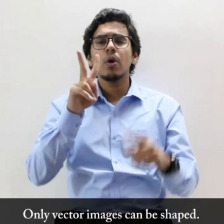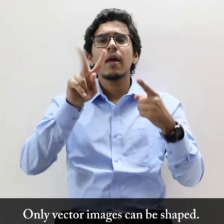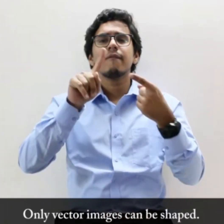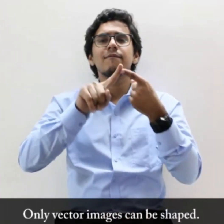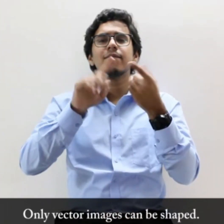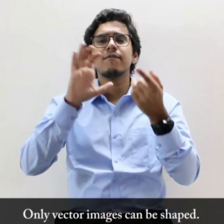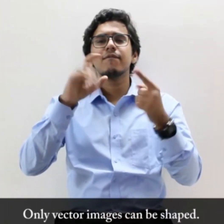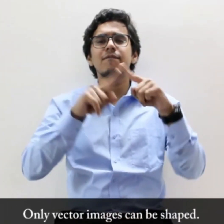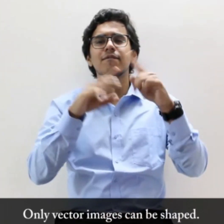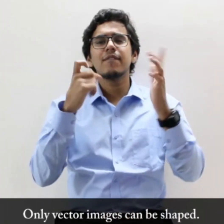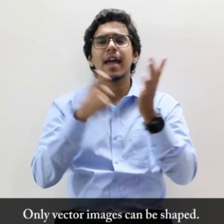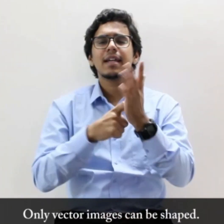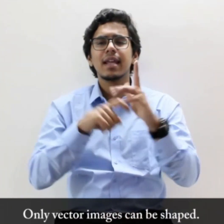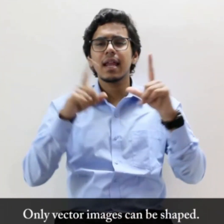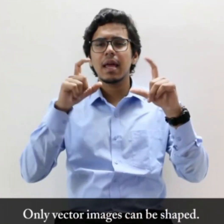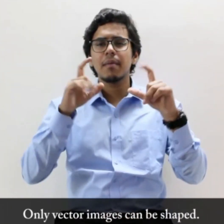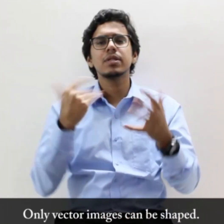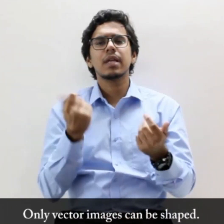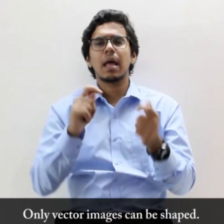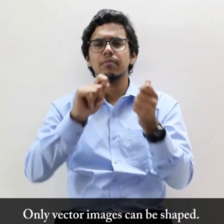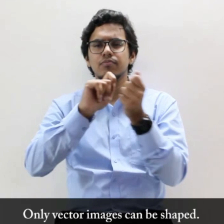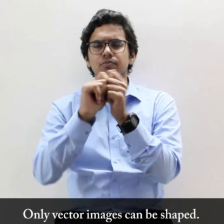vector images can be shaped.